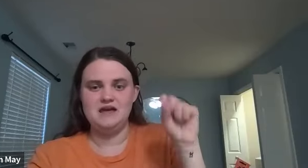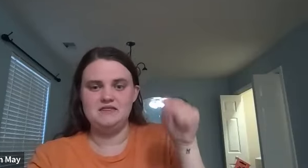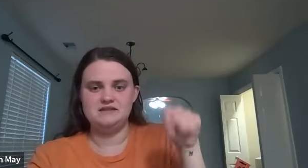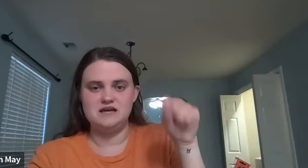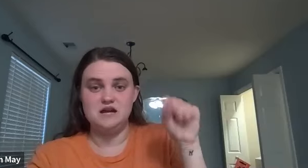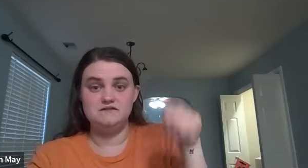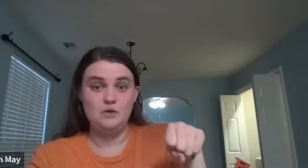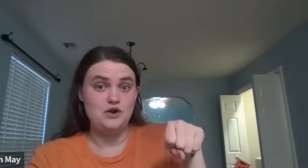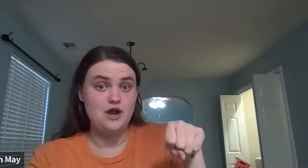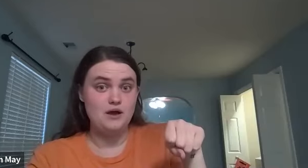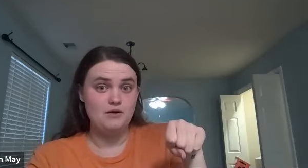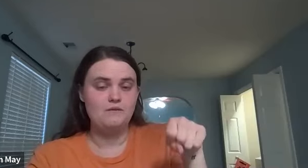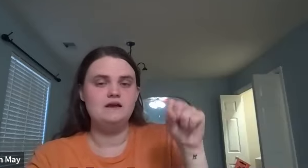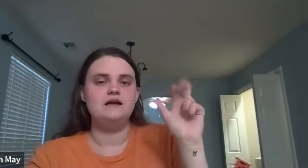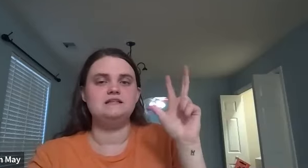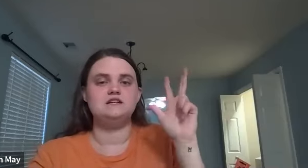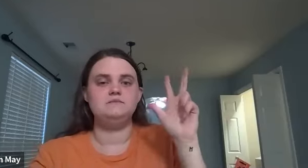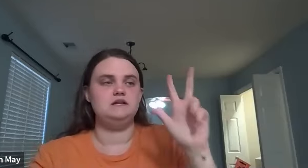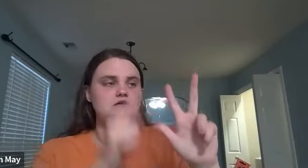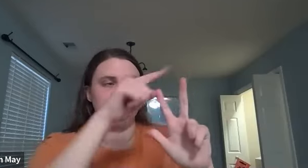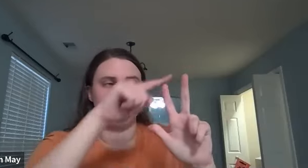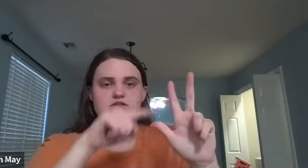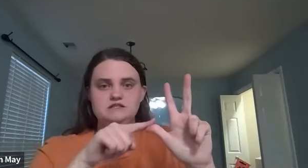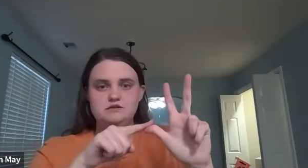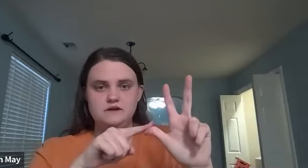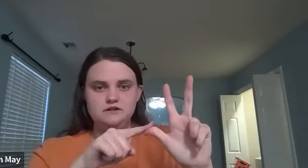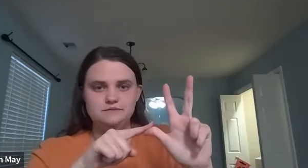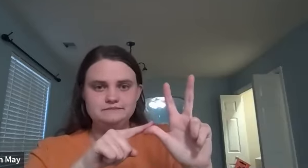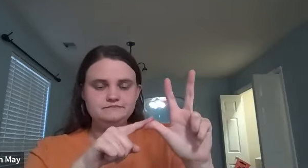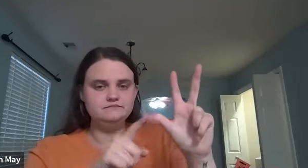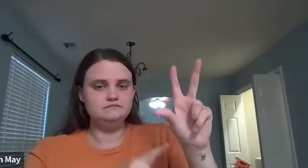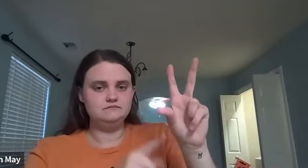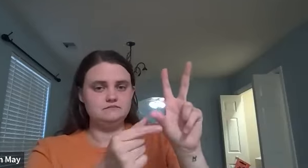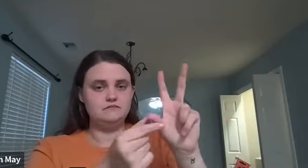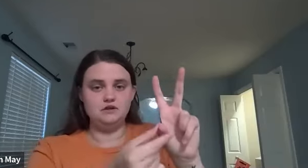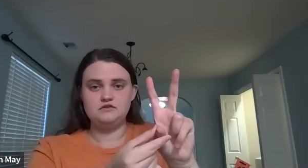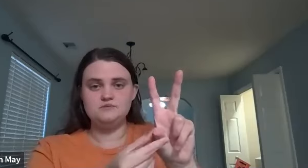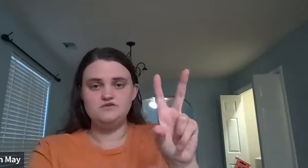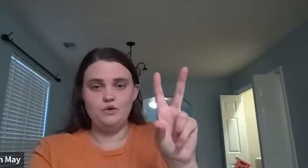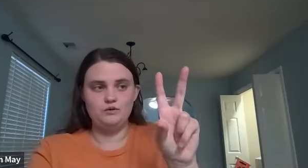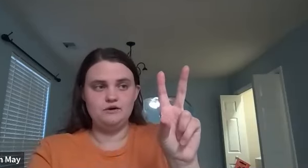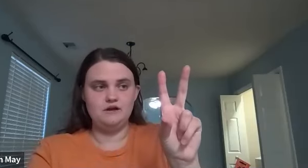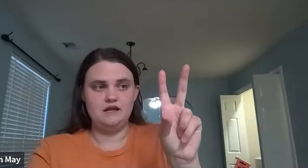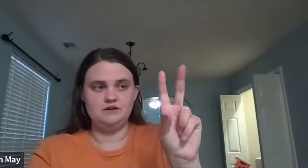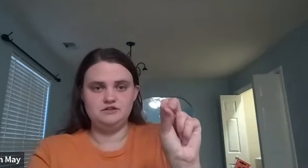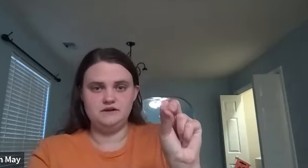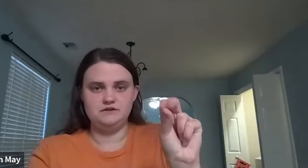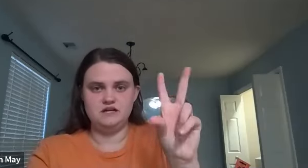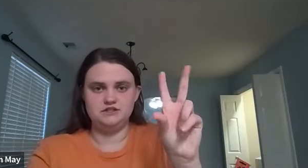Then the sign for no is going to be, you're going to use these 3 fingers. Your thumbs forward and your 2 fingers touch.